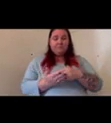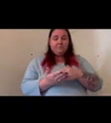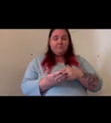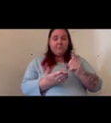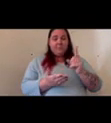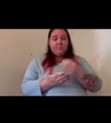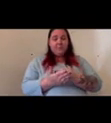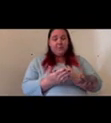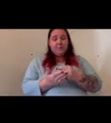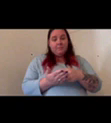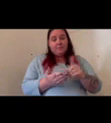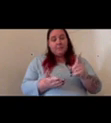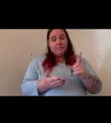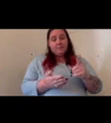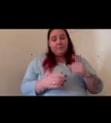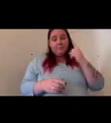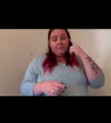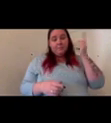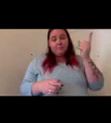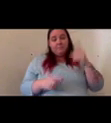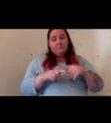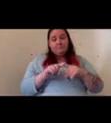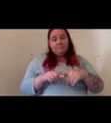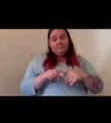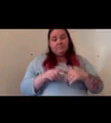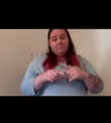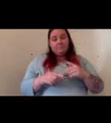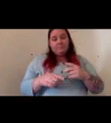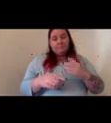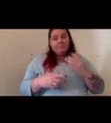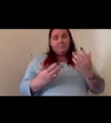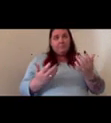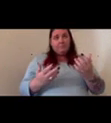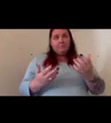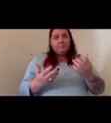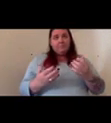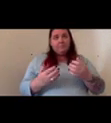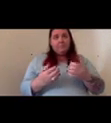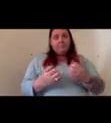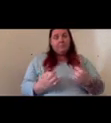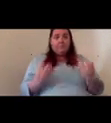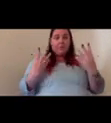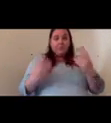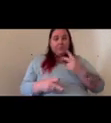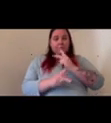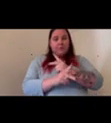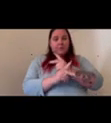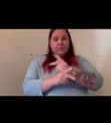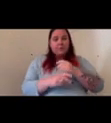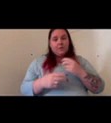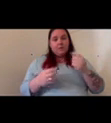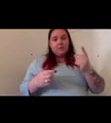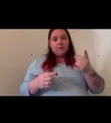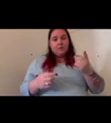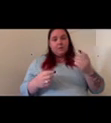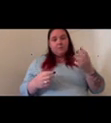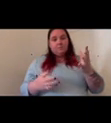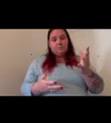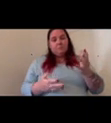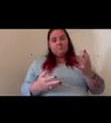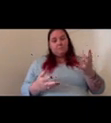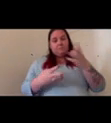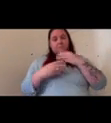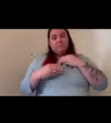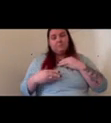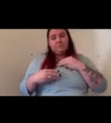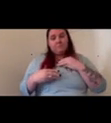insurance. Maybe the money, what it'll pay for, it just depends on your insurance plan